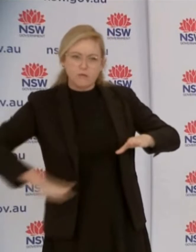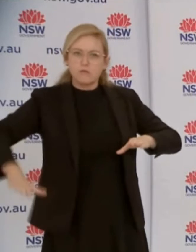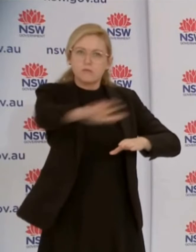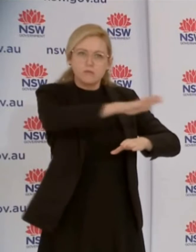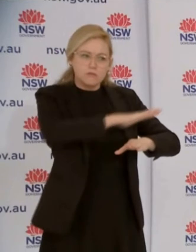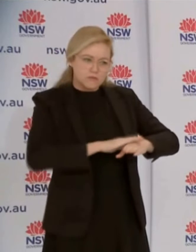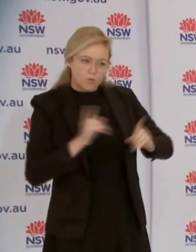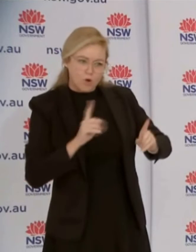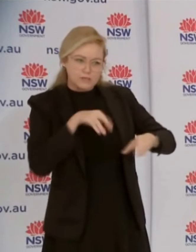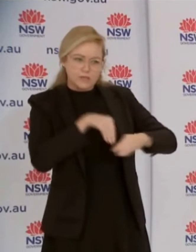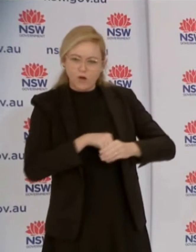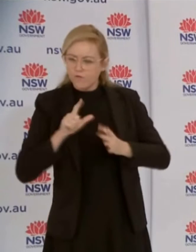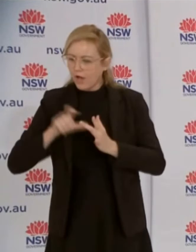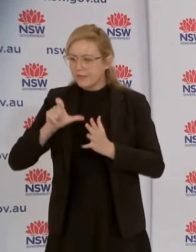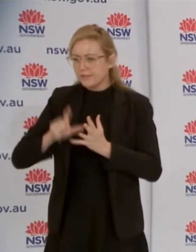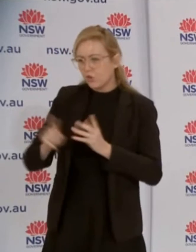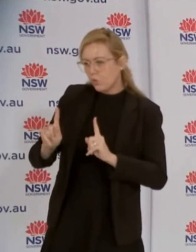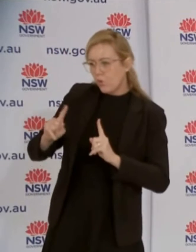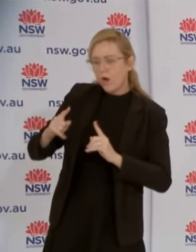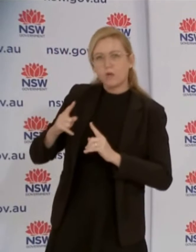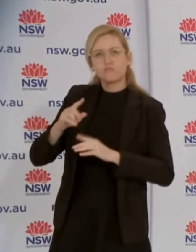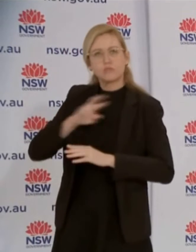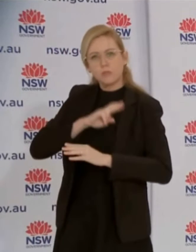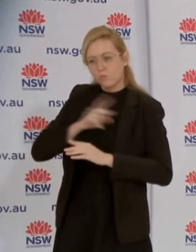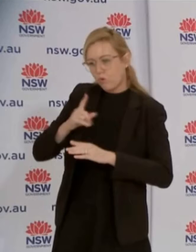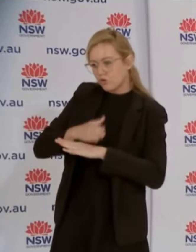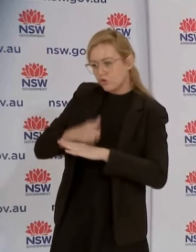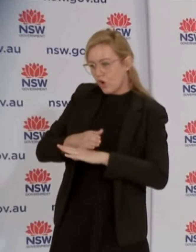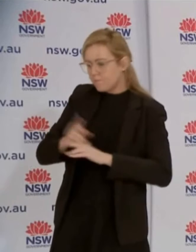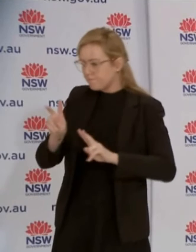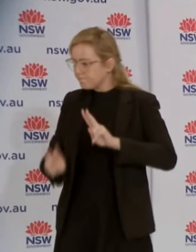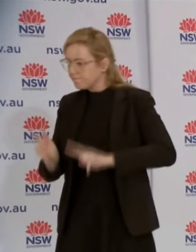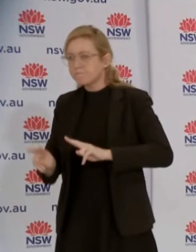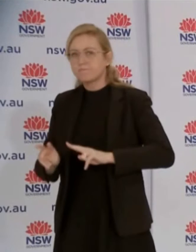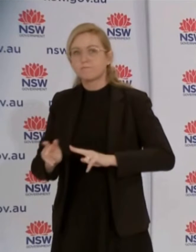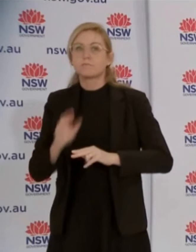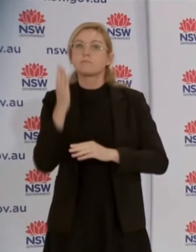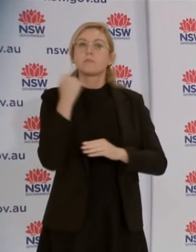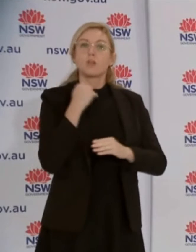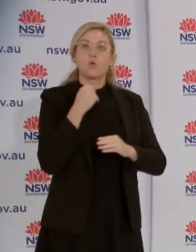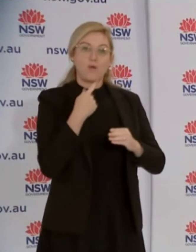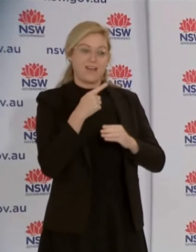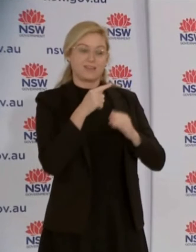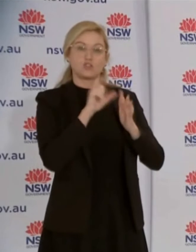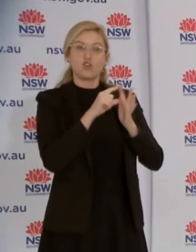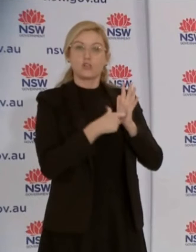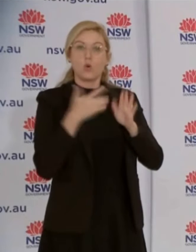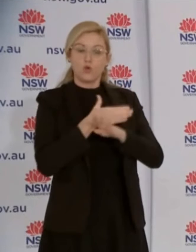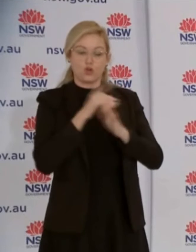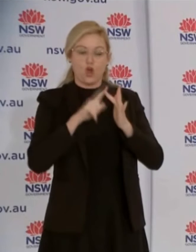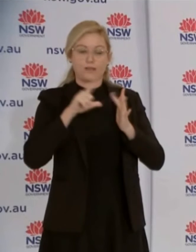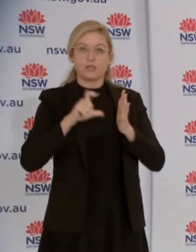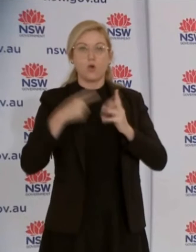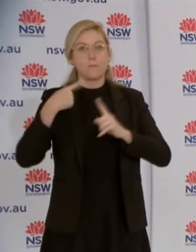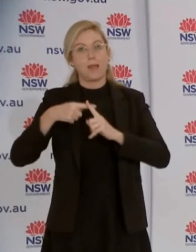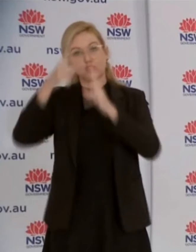ICU. And I think a few days ago we had an intensive care doctor speak to us and an intensive care nurse, and they talked about the very